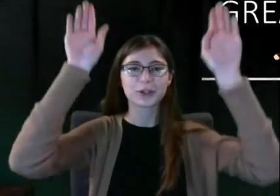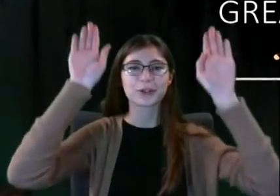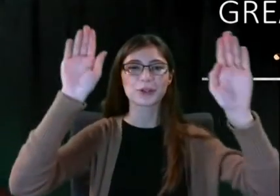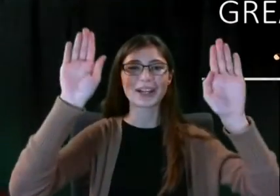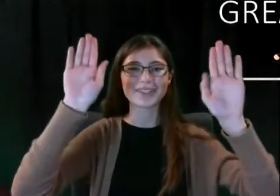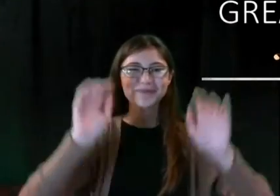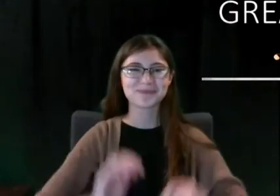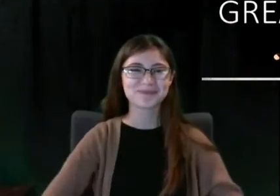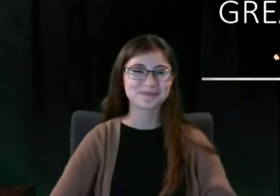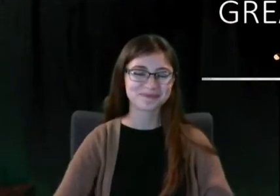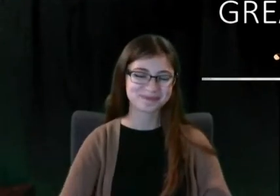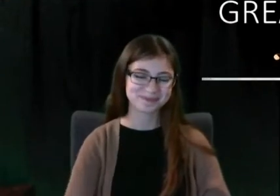Great.